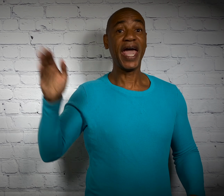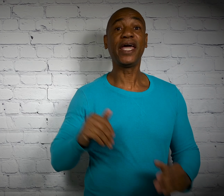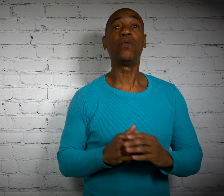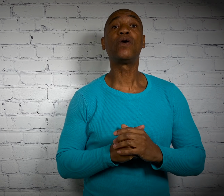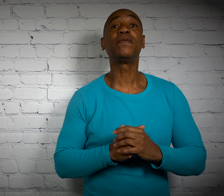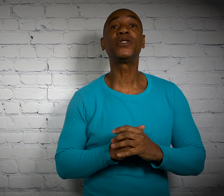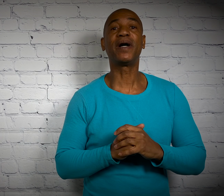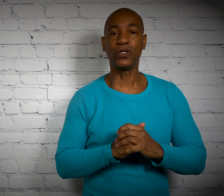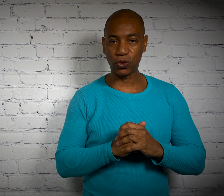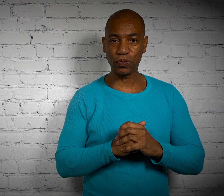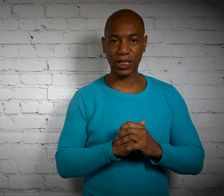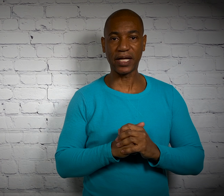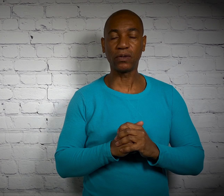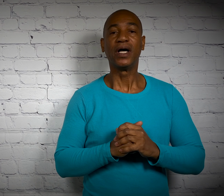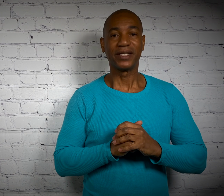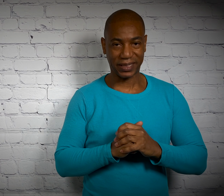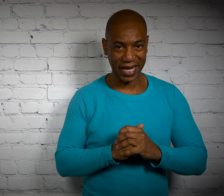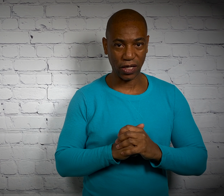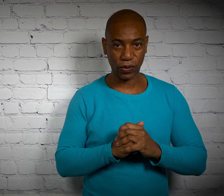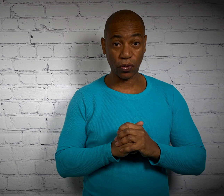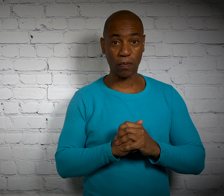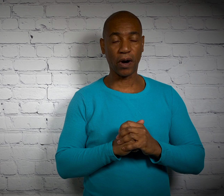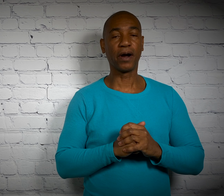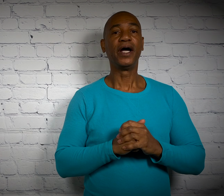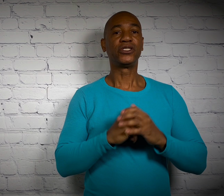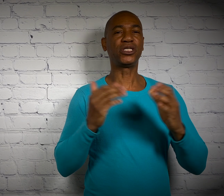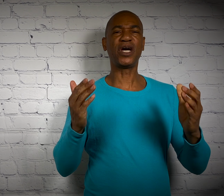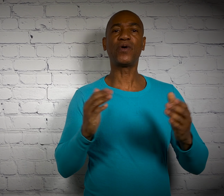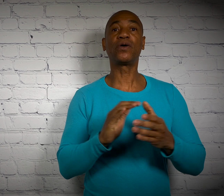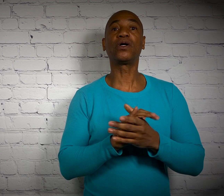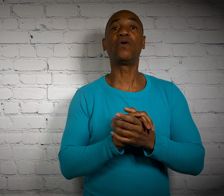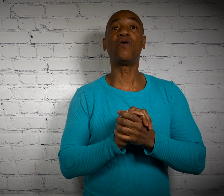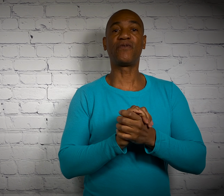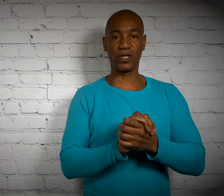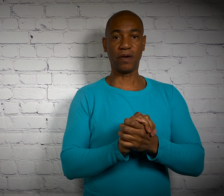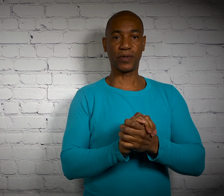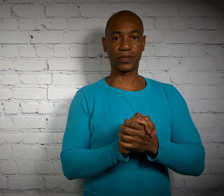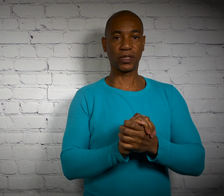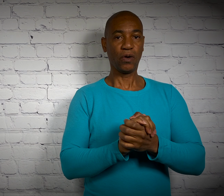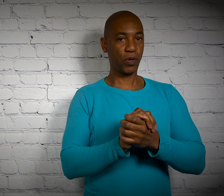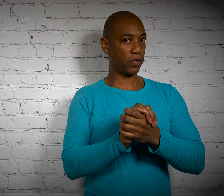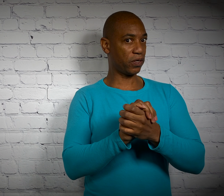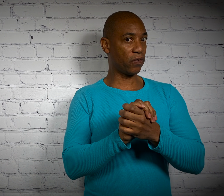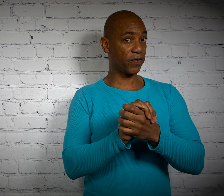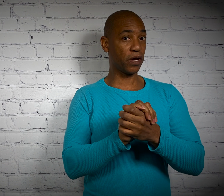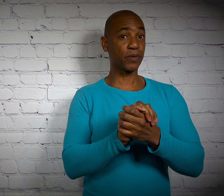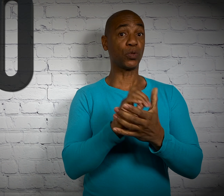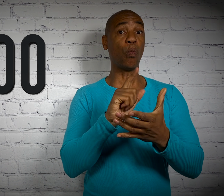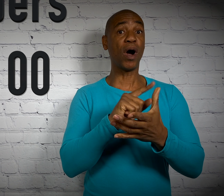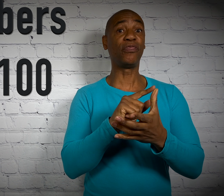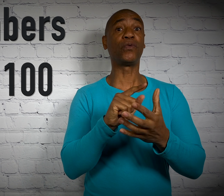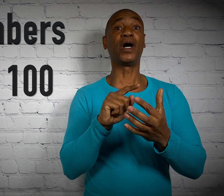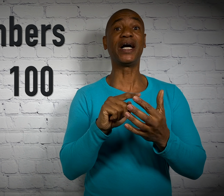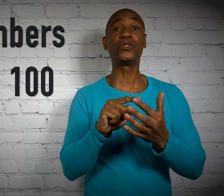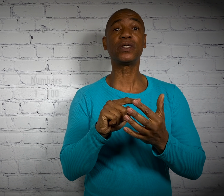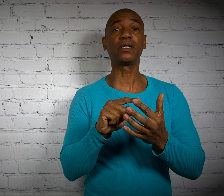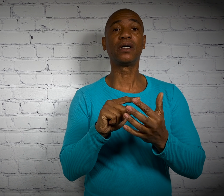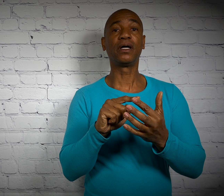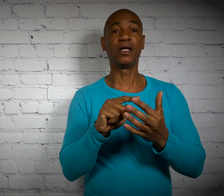Hey, and welcome to my YouTube channel, Signing with Omar. Today we're going to go over numbers. We're going to go over numbers 1 through 100,